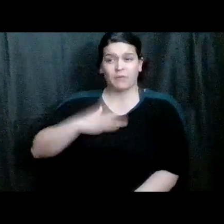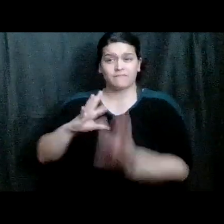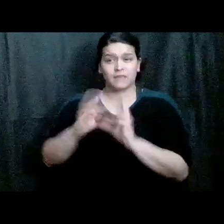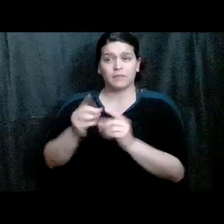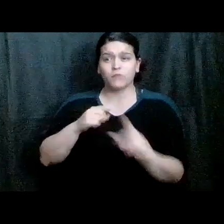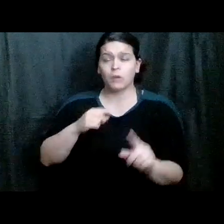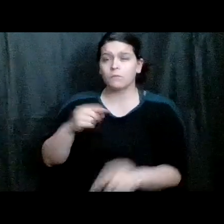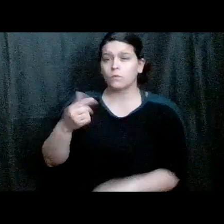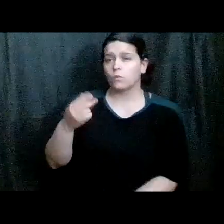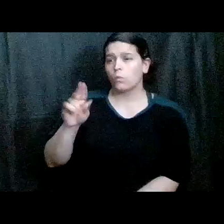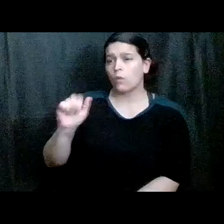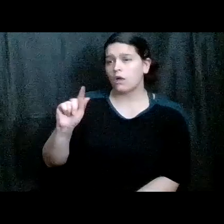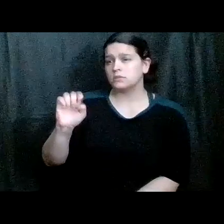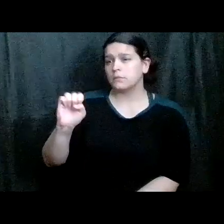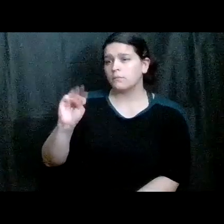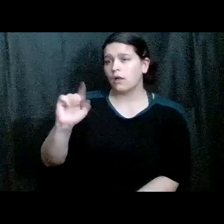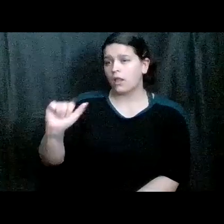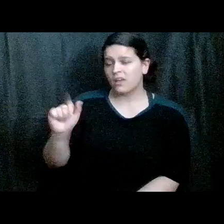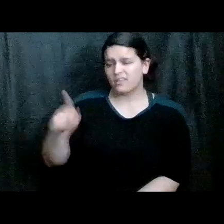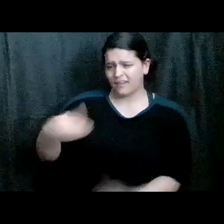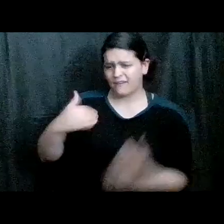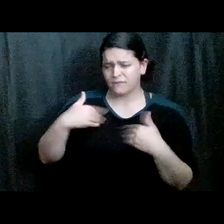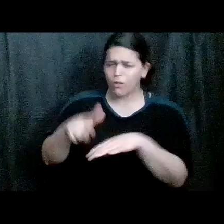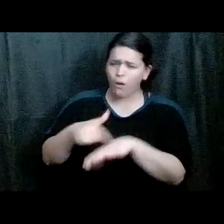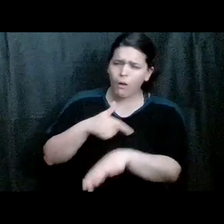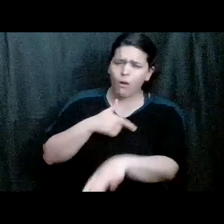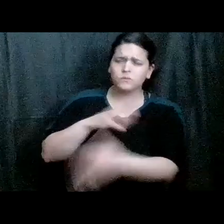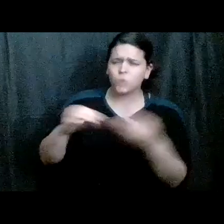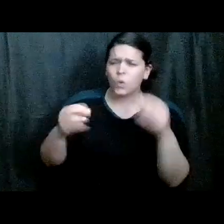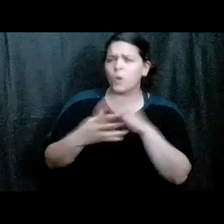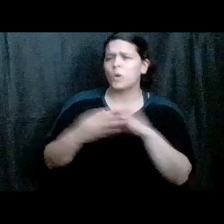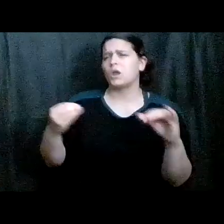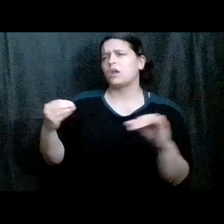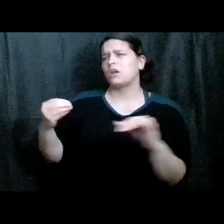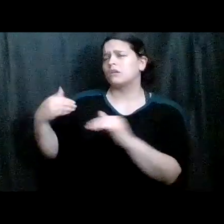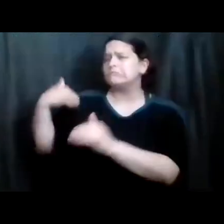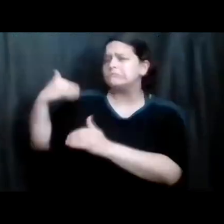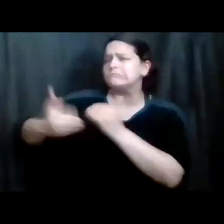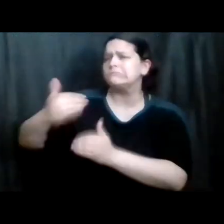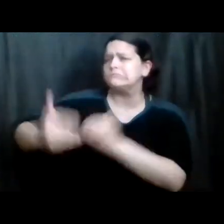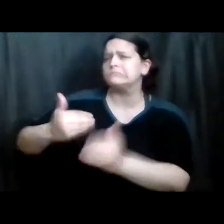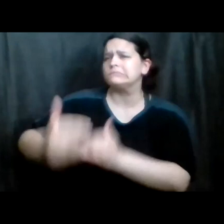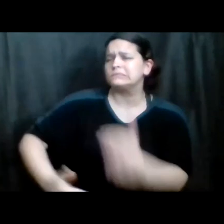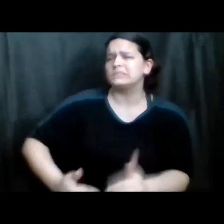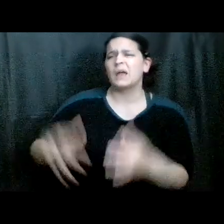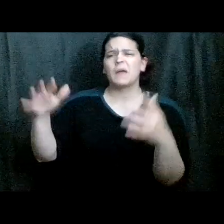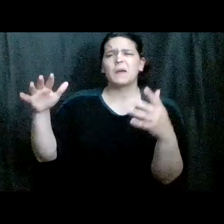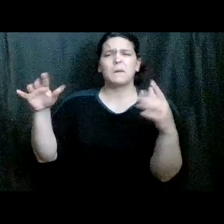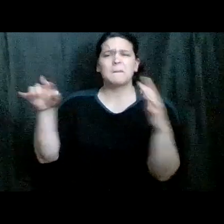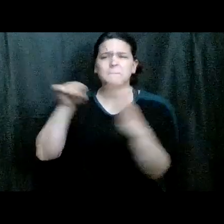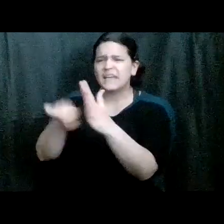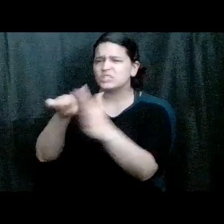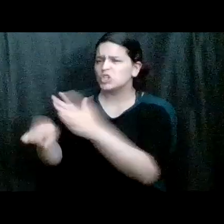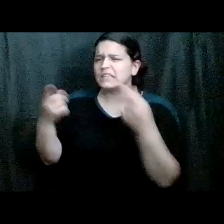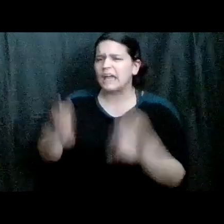you know, they have a big long story of massacres that happened in their community in the 80s, our